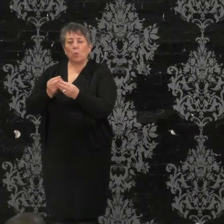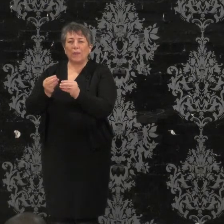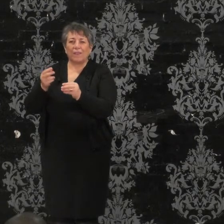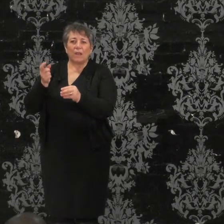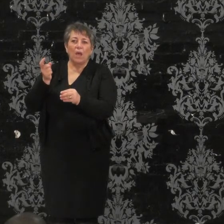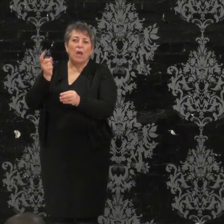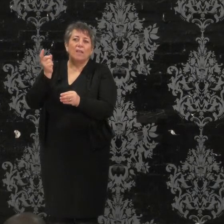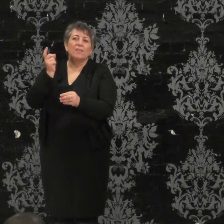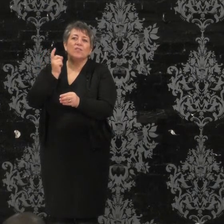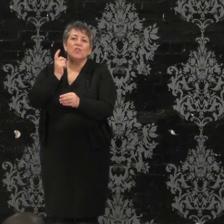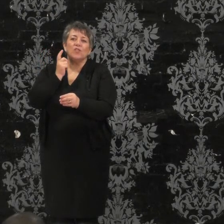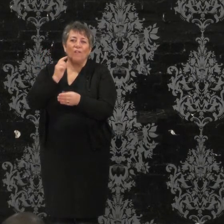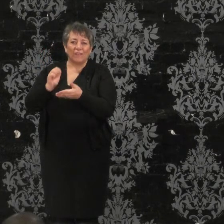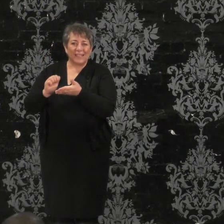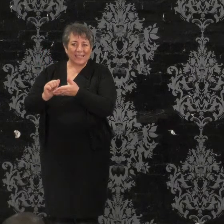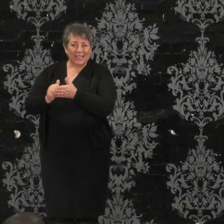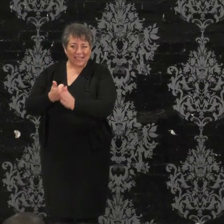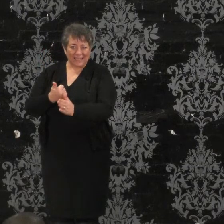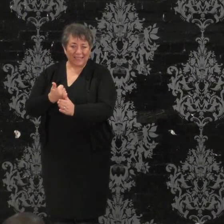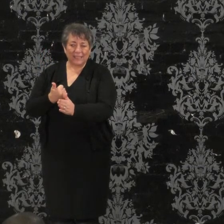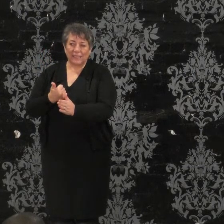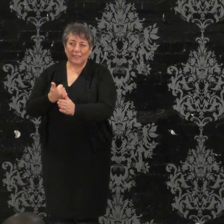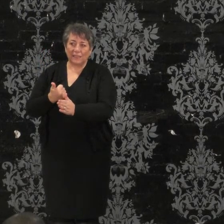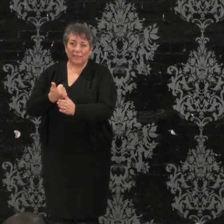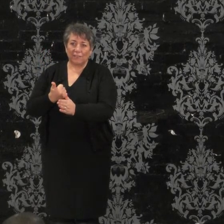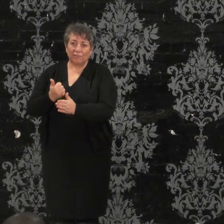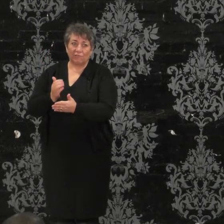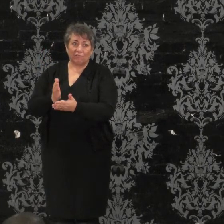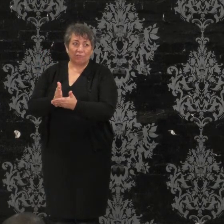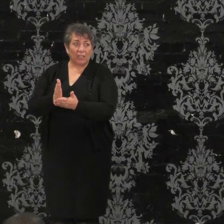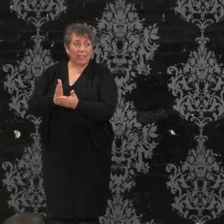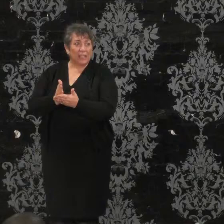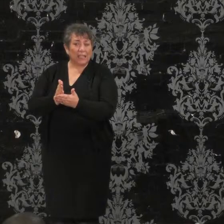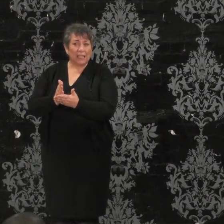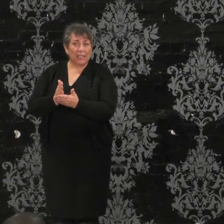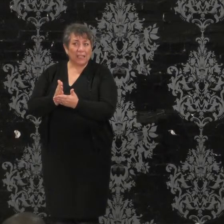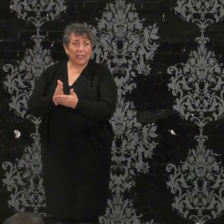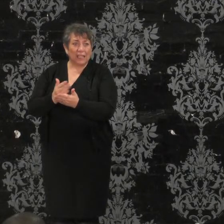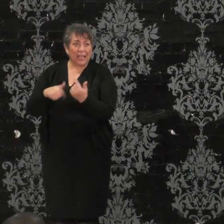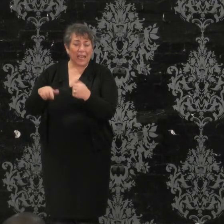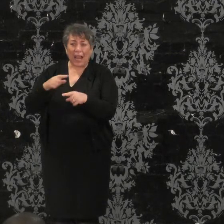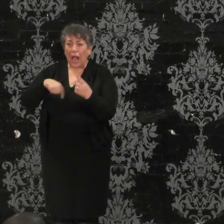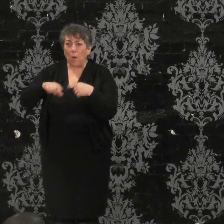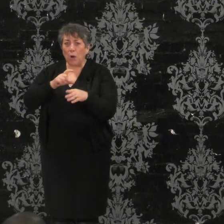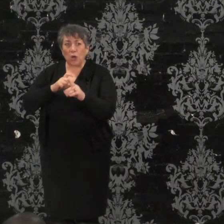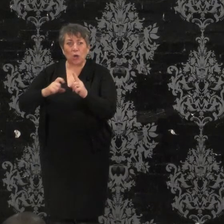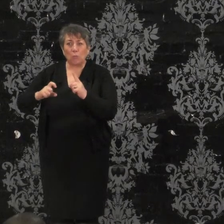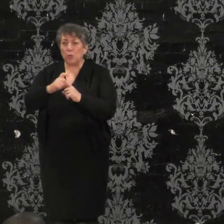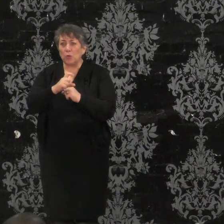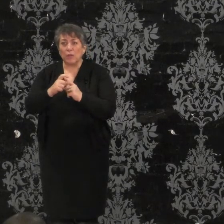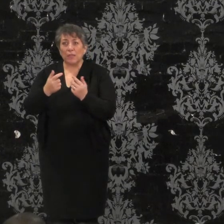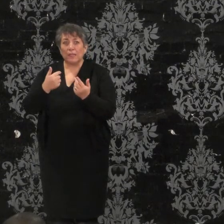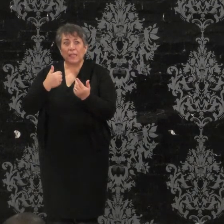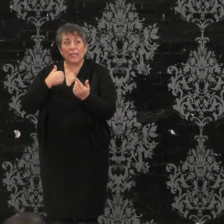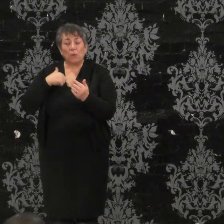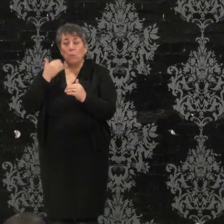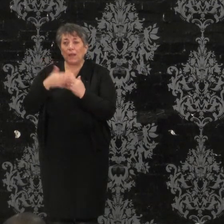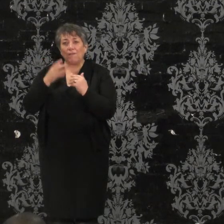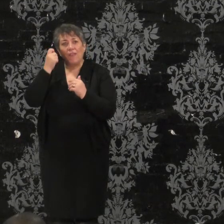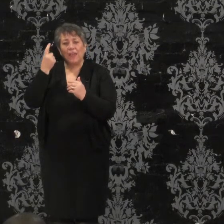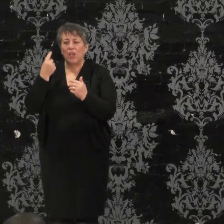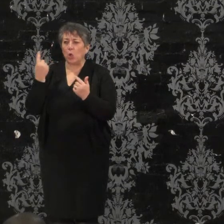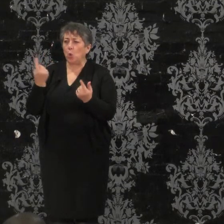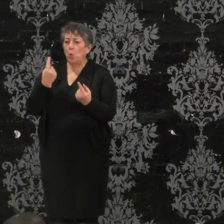much underestimated in our community. Who are you? We work on their confidence, their